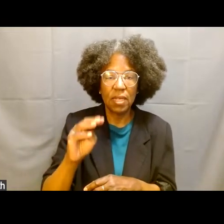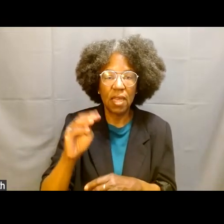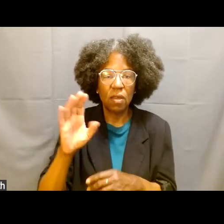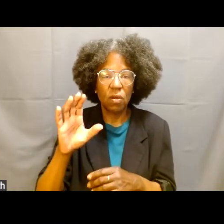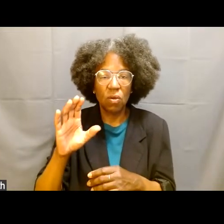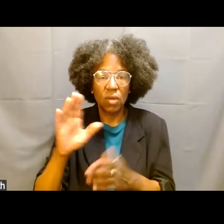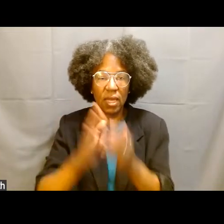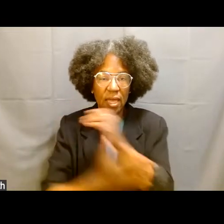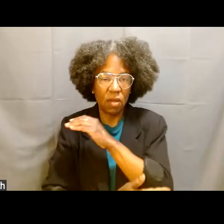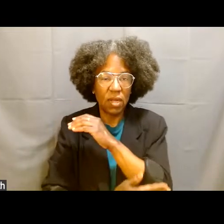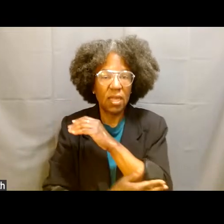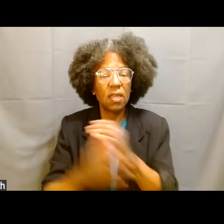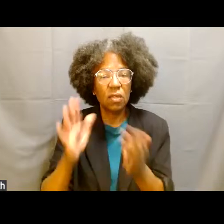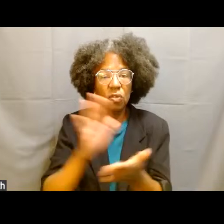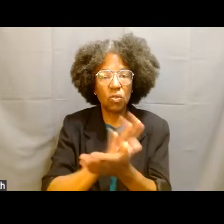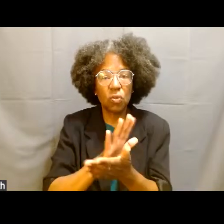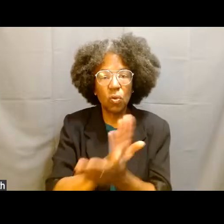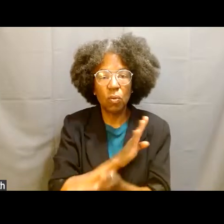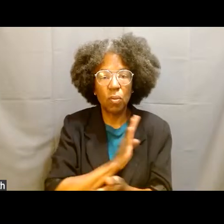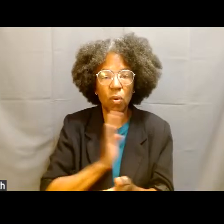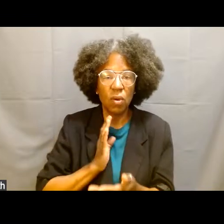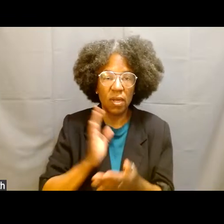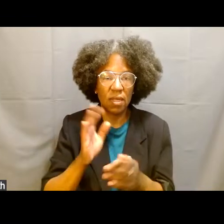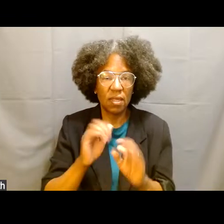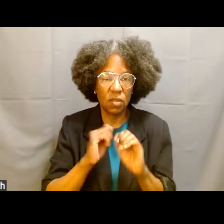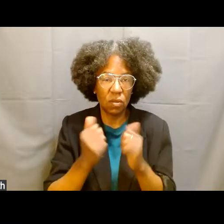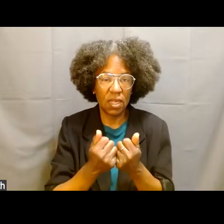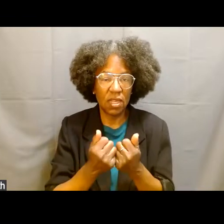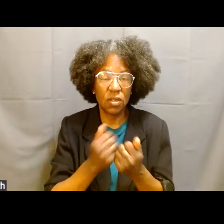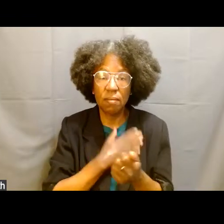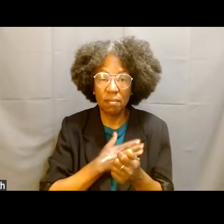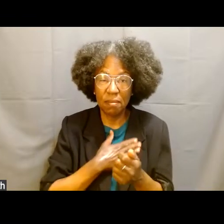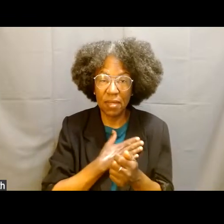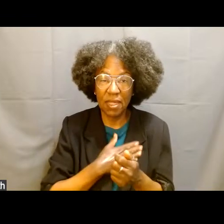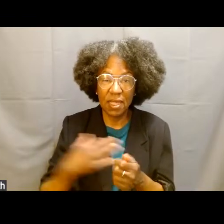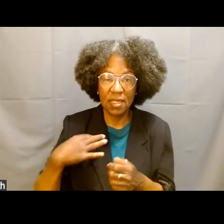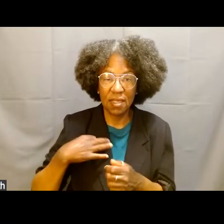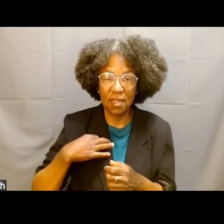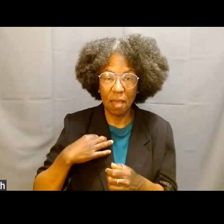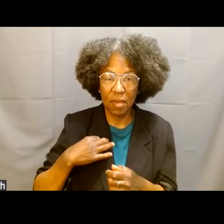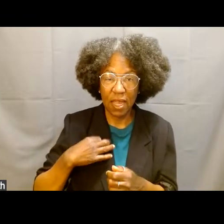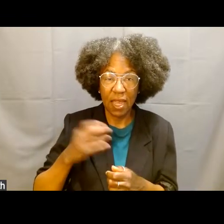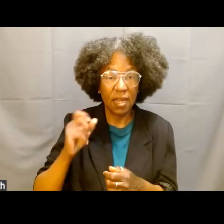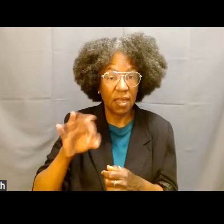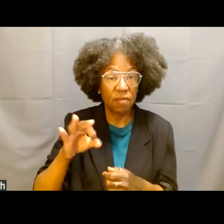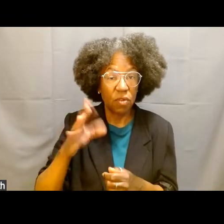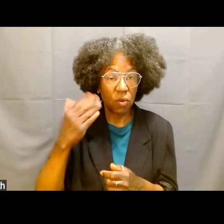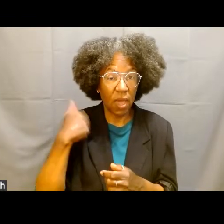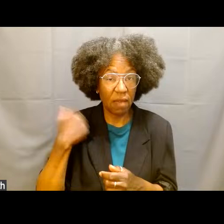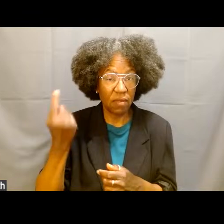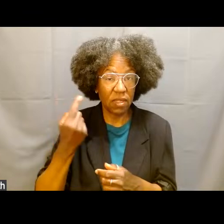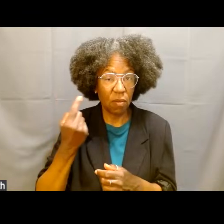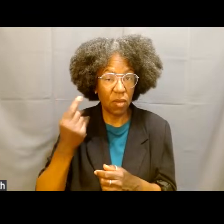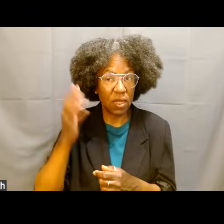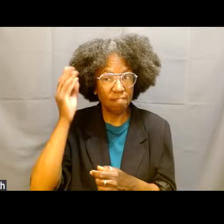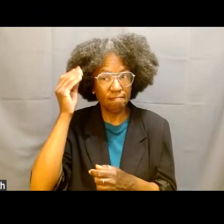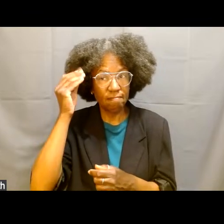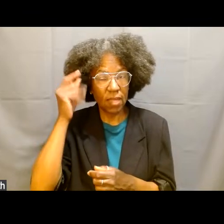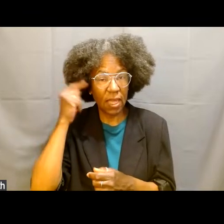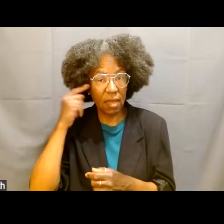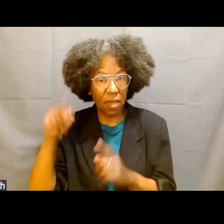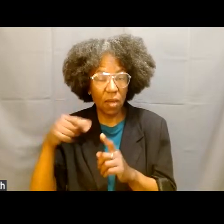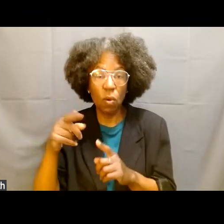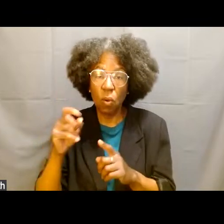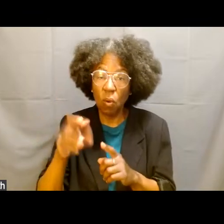Association, please nominate if you have someone in mind or if you'd like to participate.